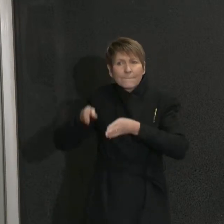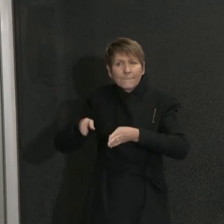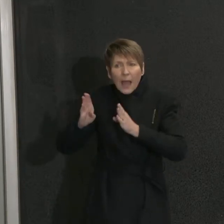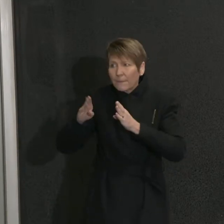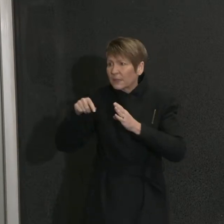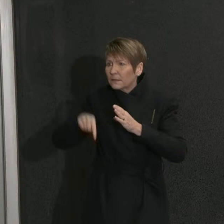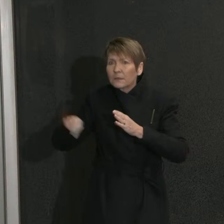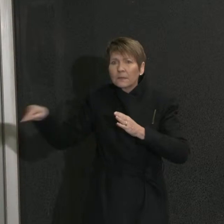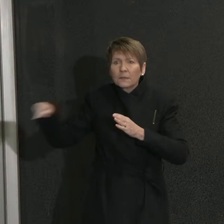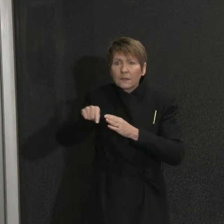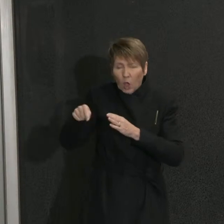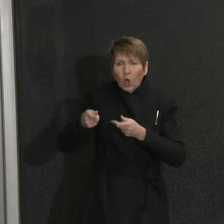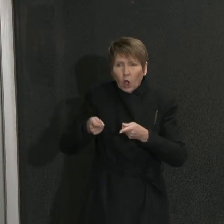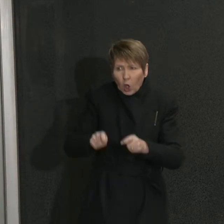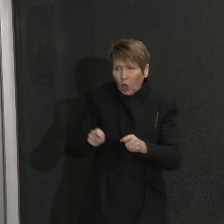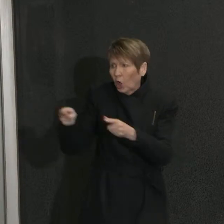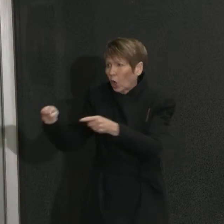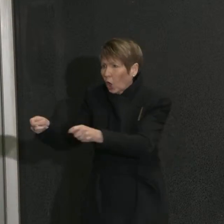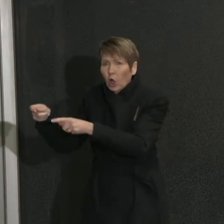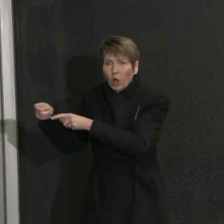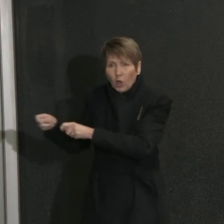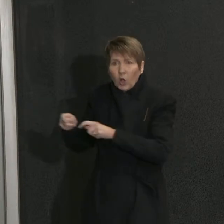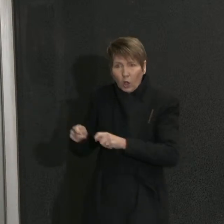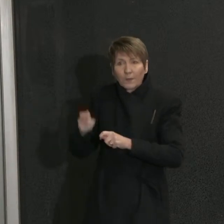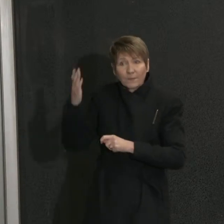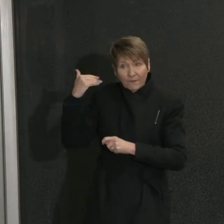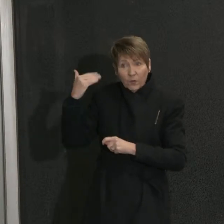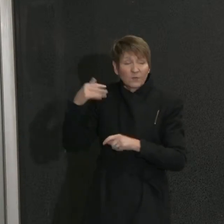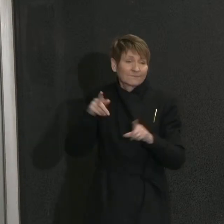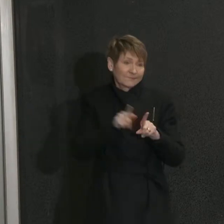year? No, in many respects,